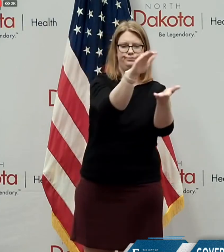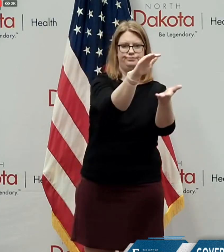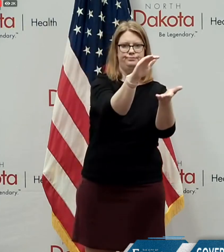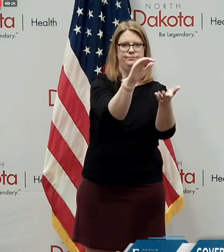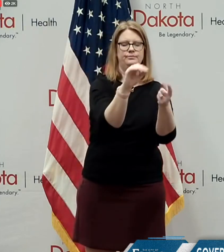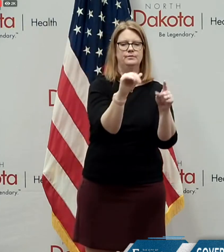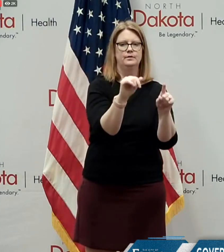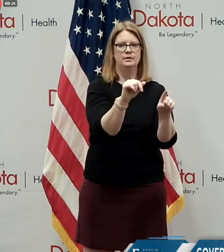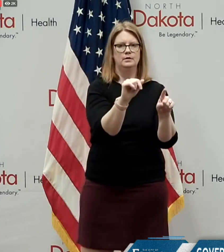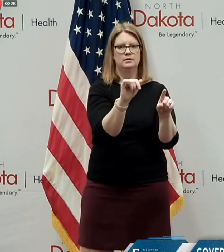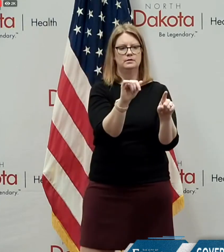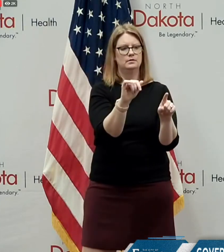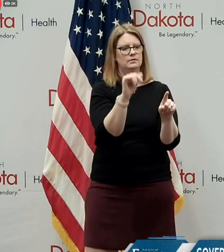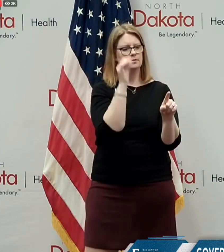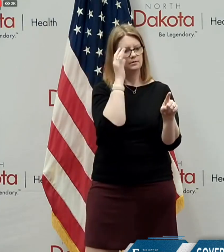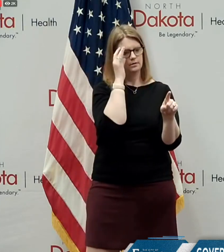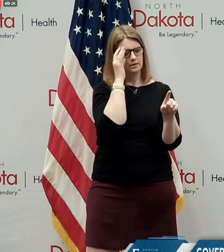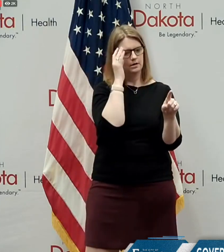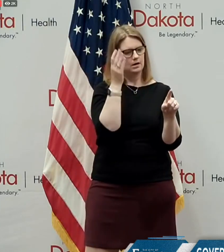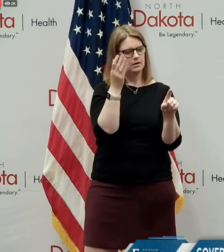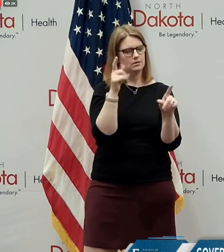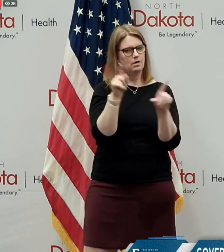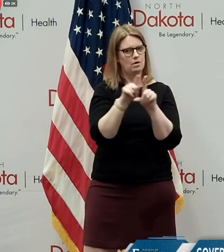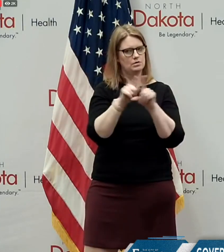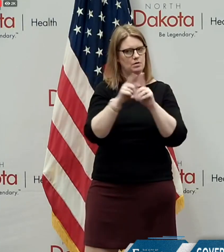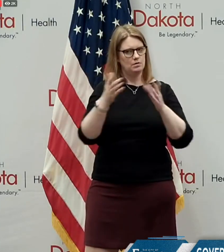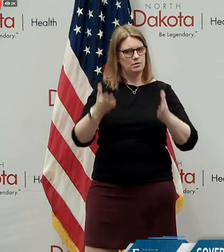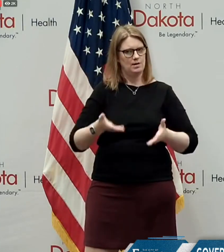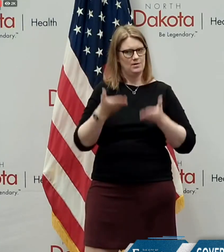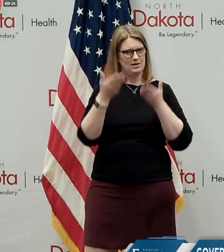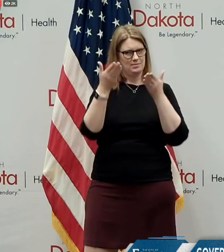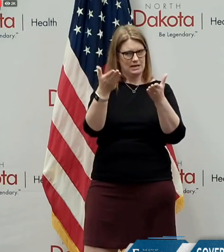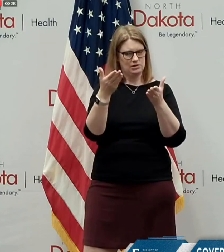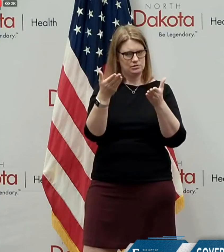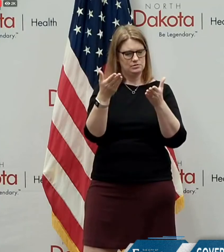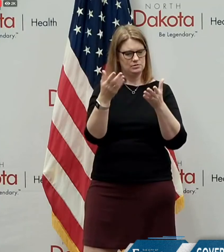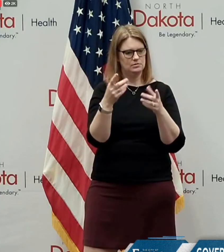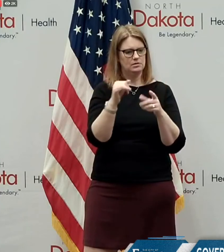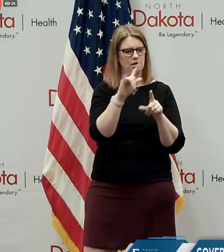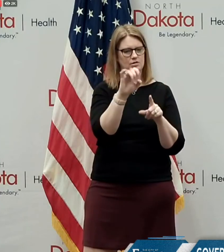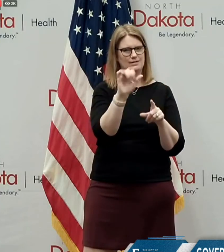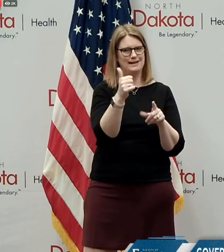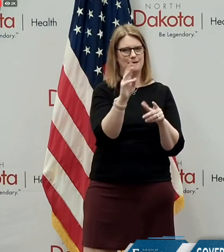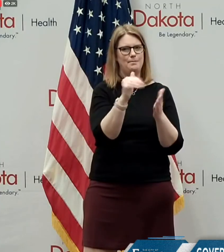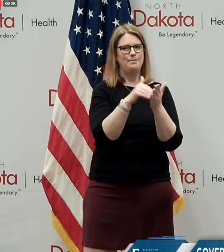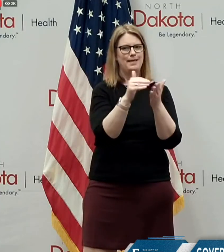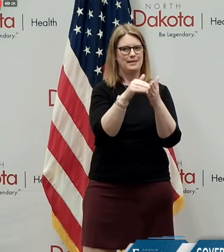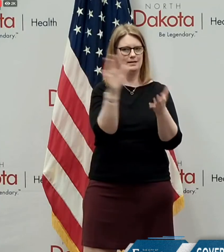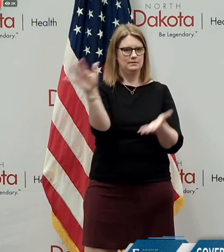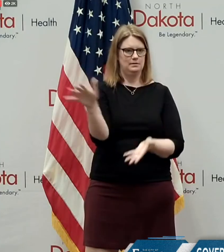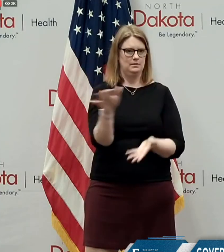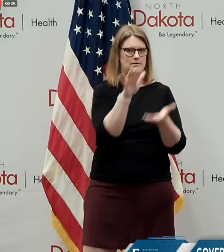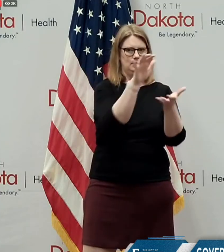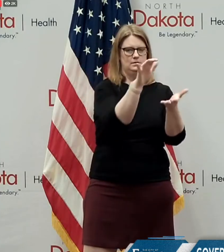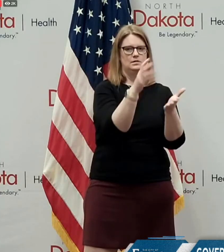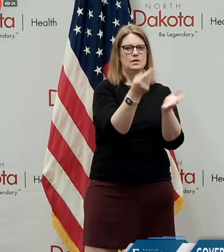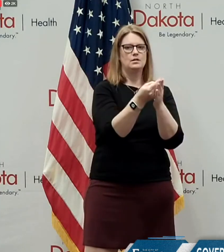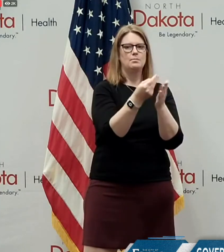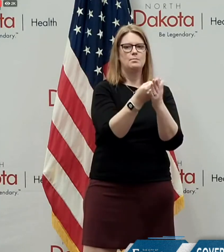and came out of the recommendations we met in that initial round. $110 million went into that. The trust fund balance